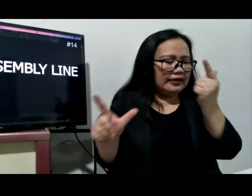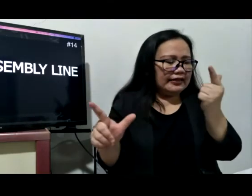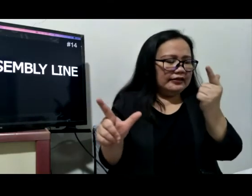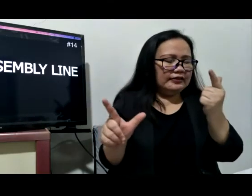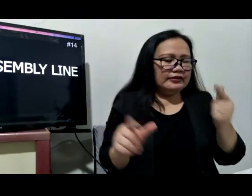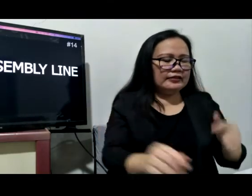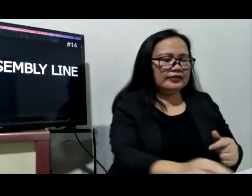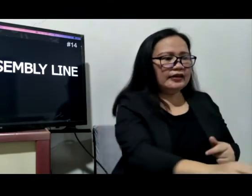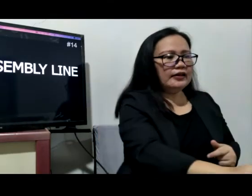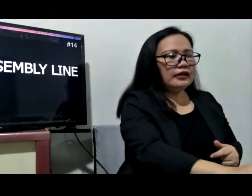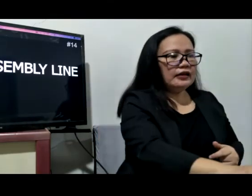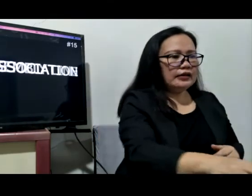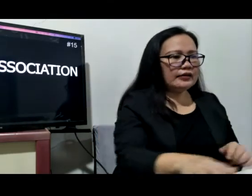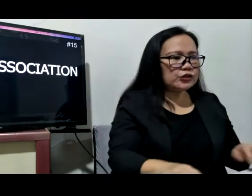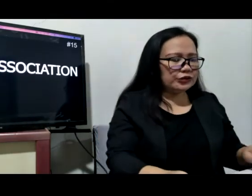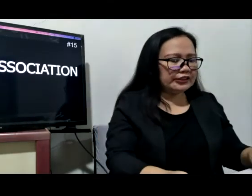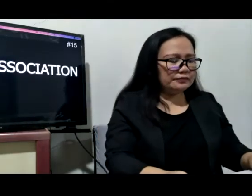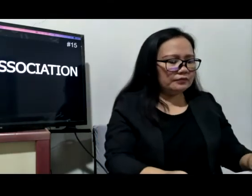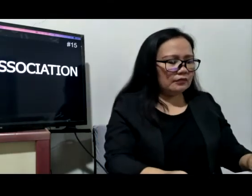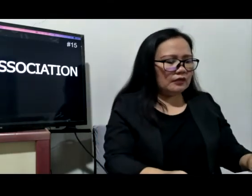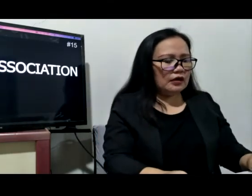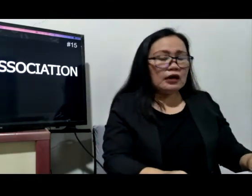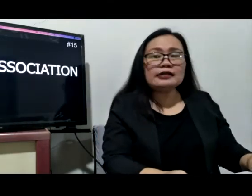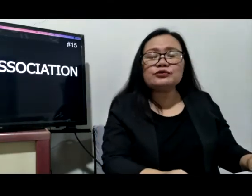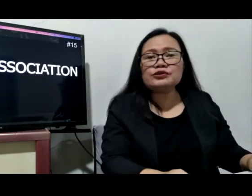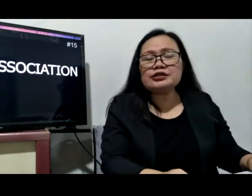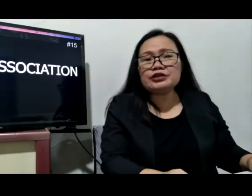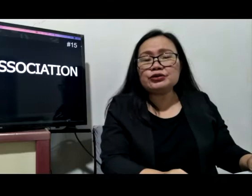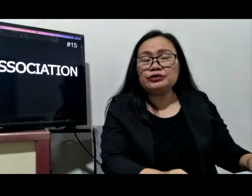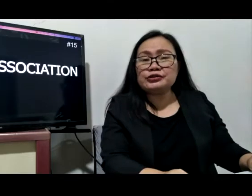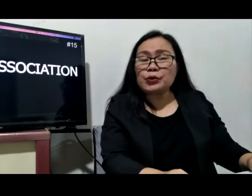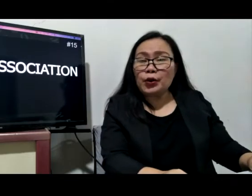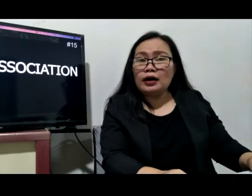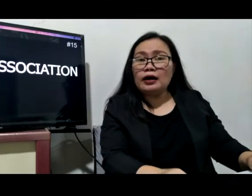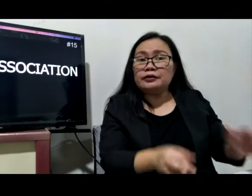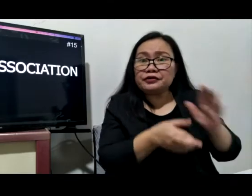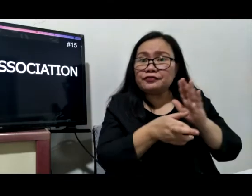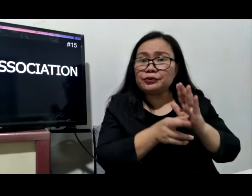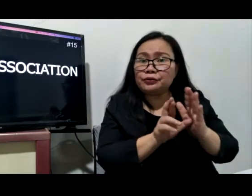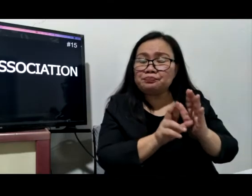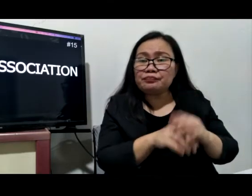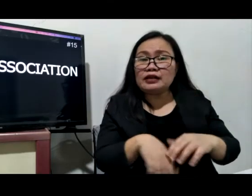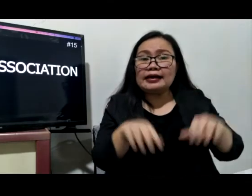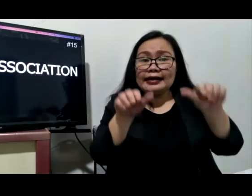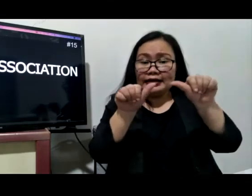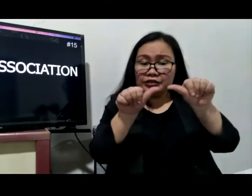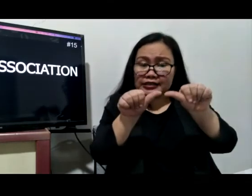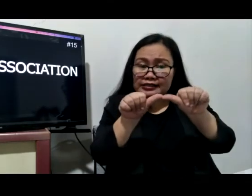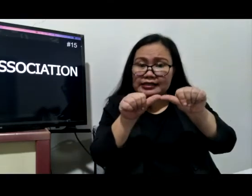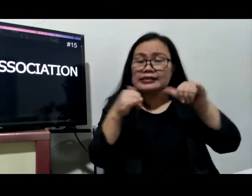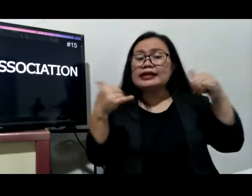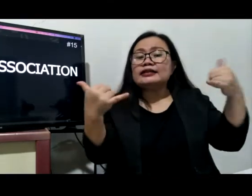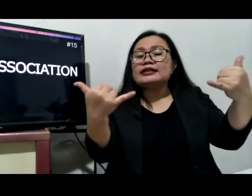line. Next word, association. So review, agency is like